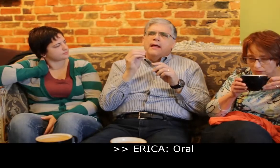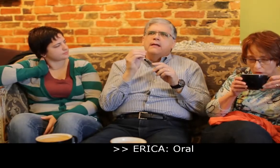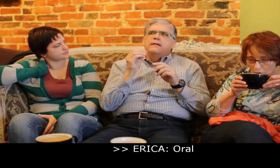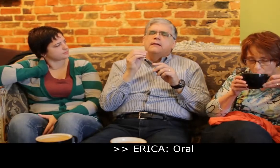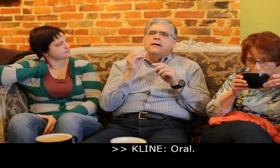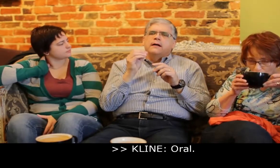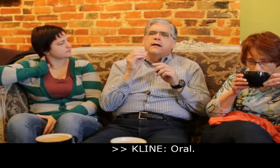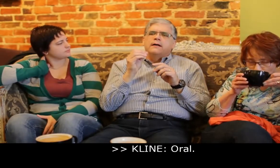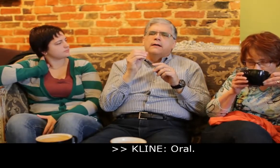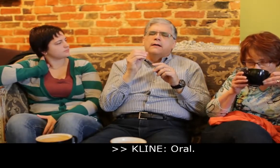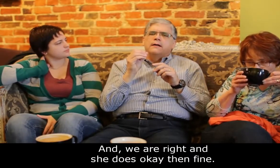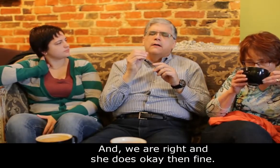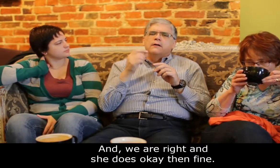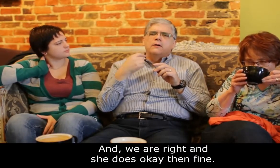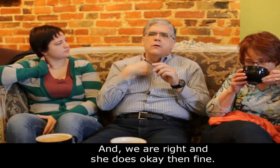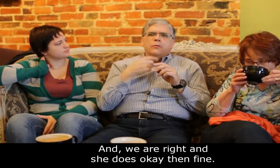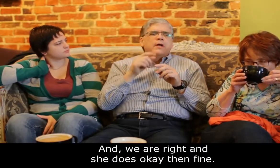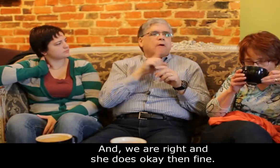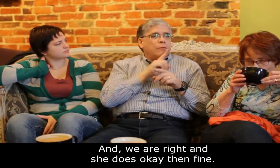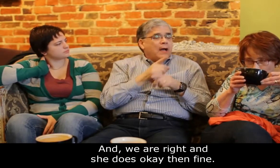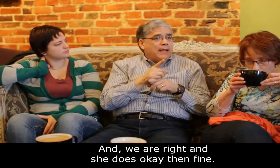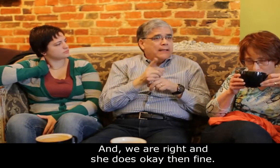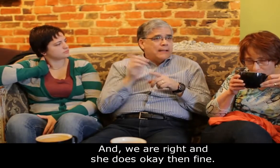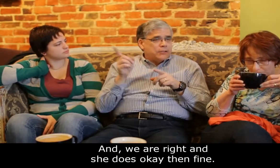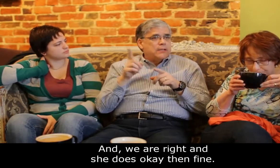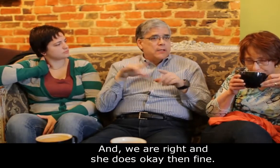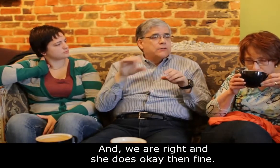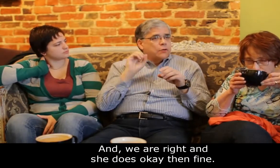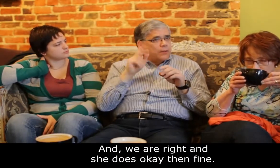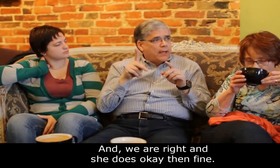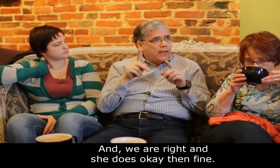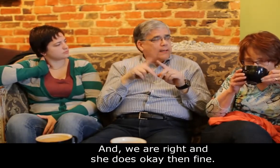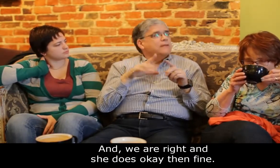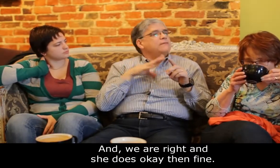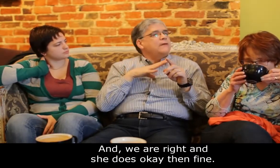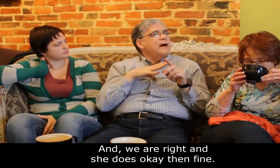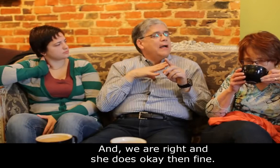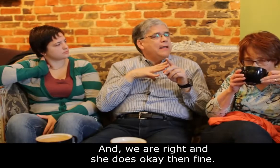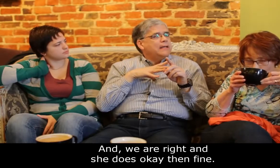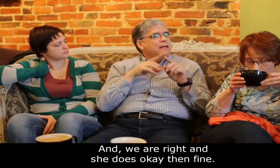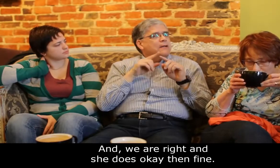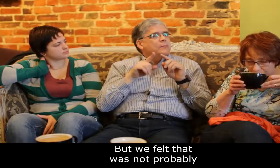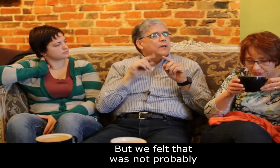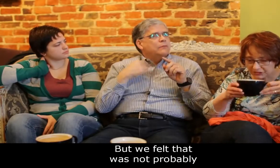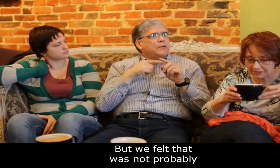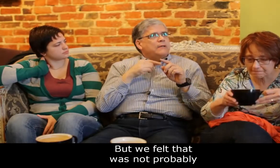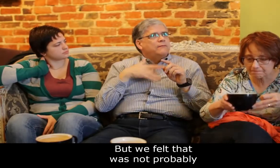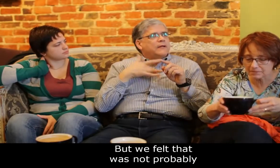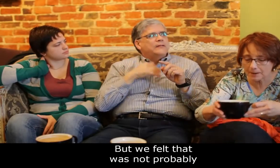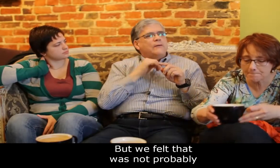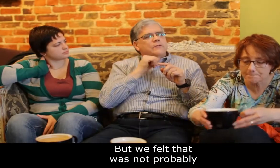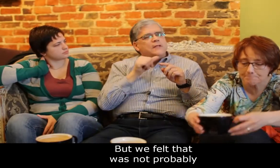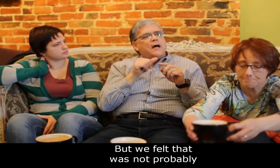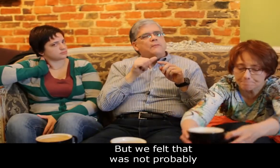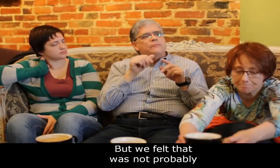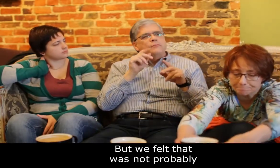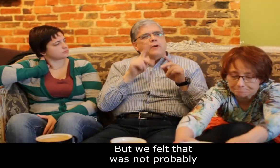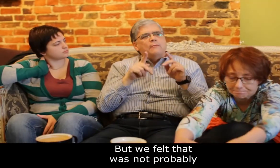and we are right and she does okay, then fine. But we felt that was not